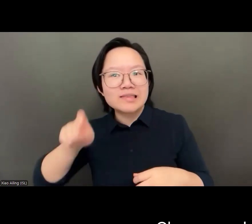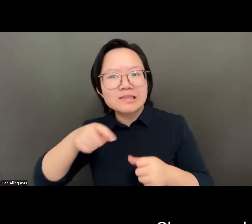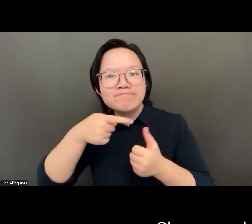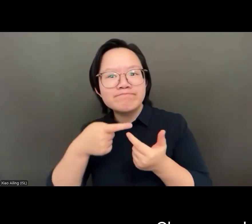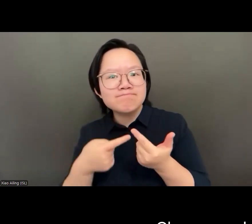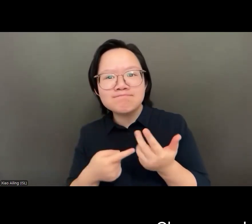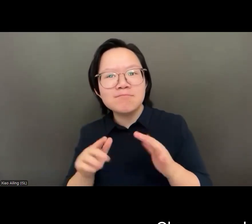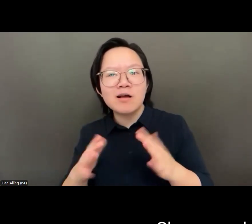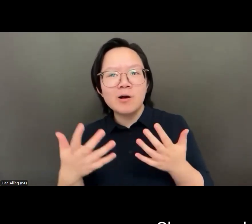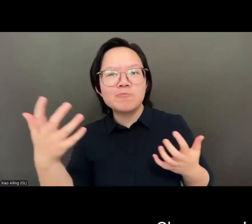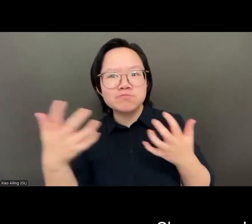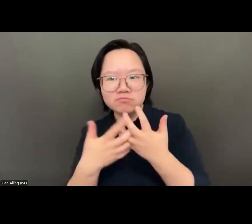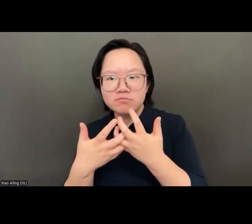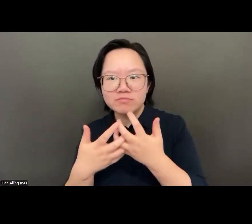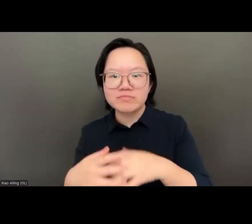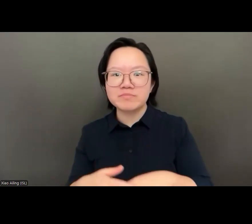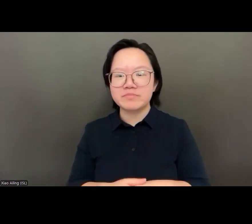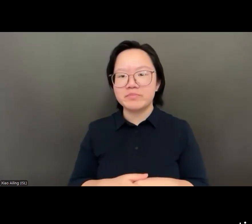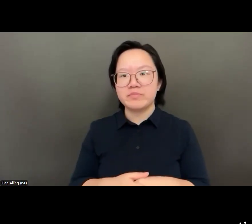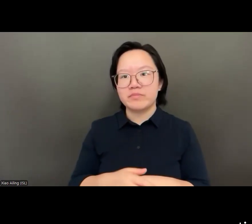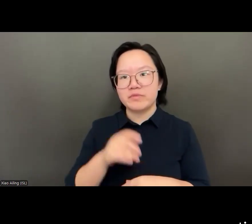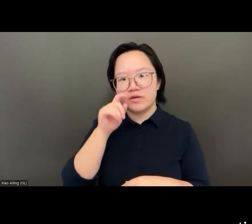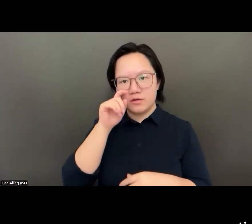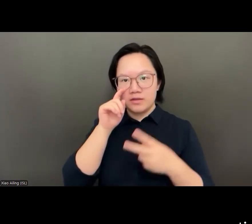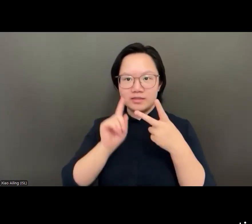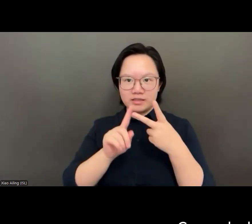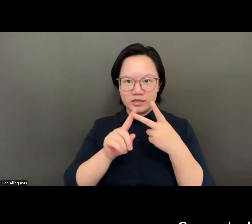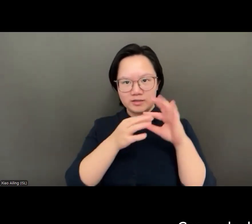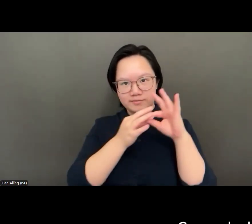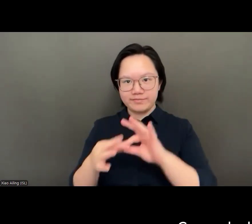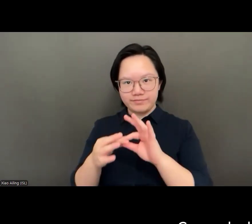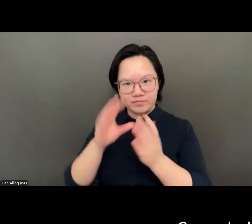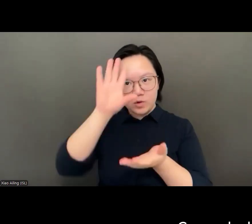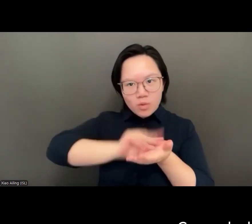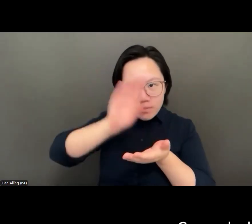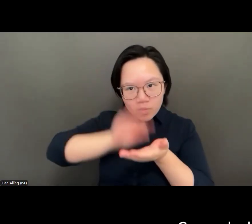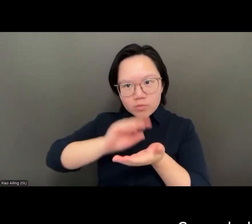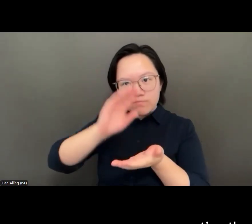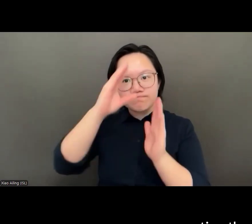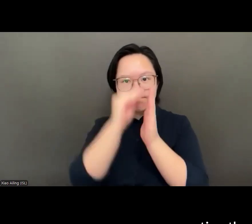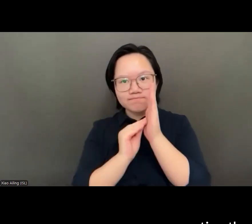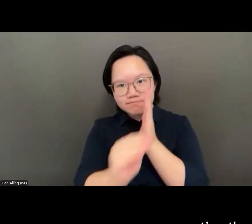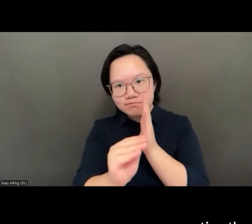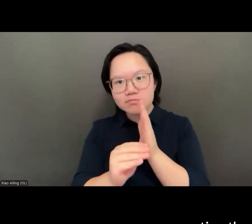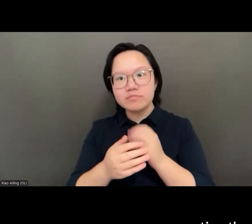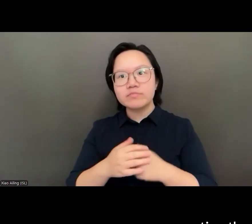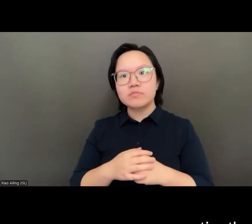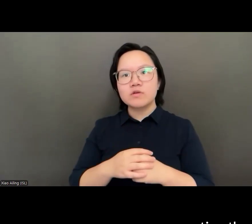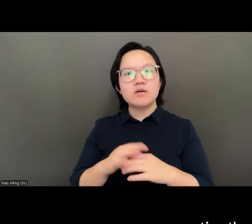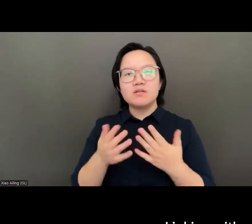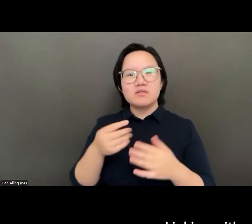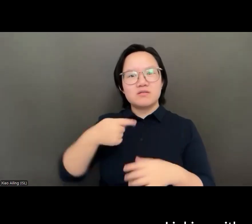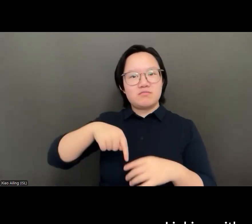can we look at like the project team supporting the reporting? Can we look at school teachers supporting the reporting and